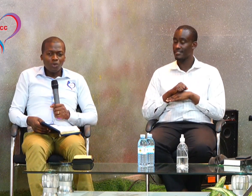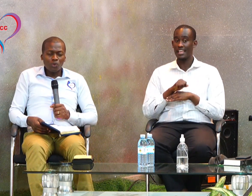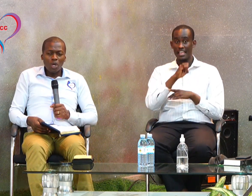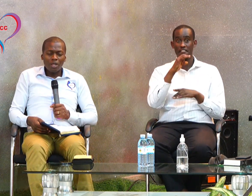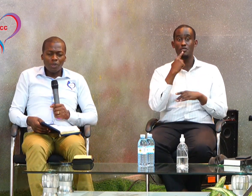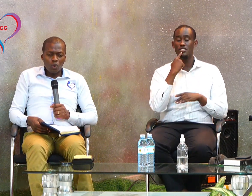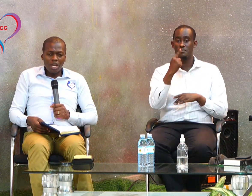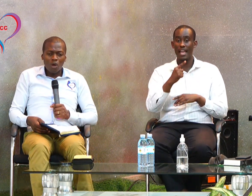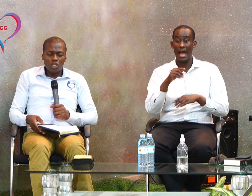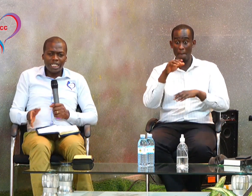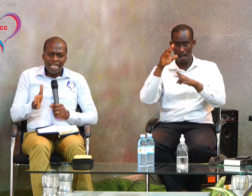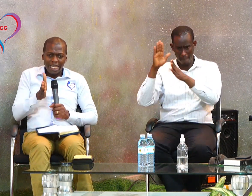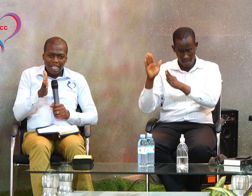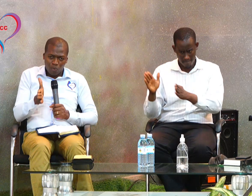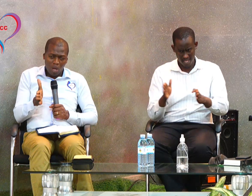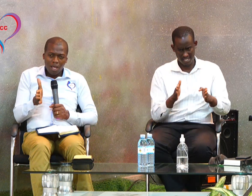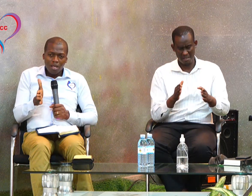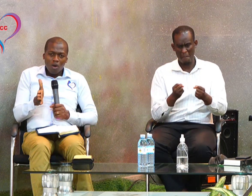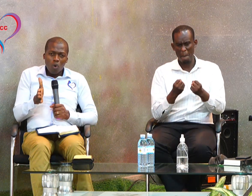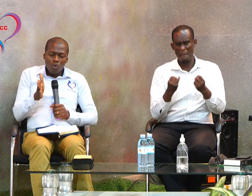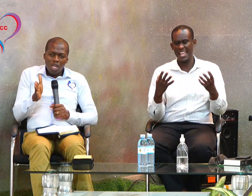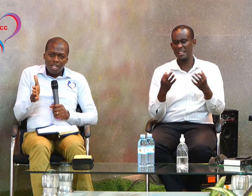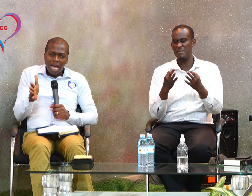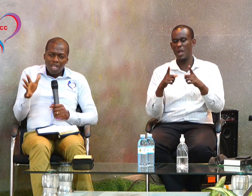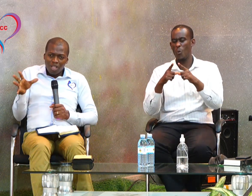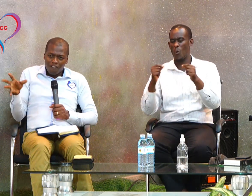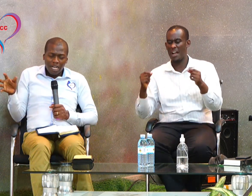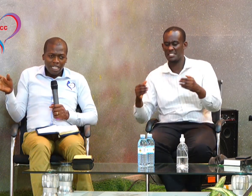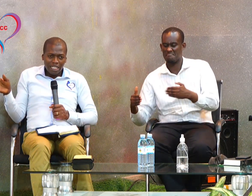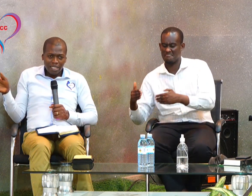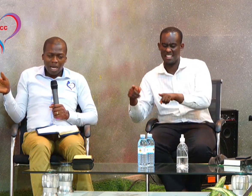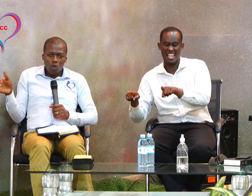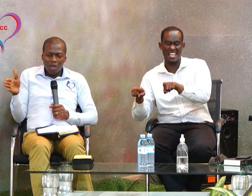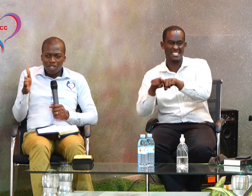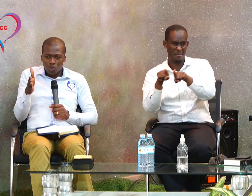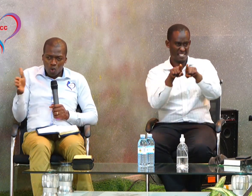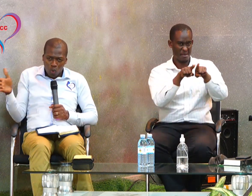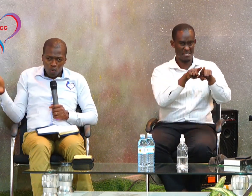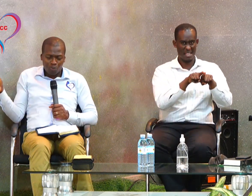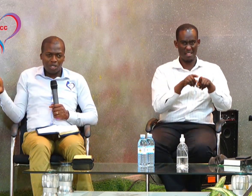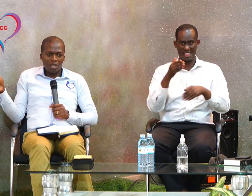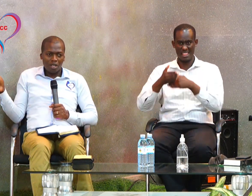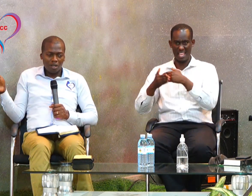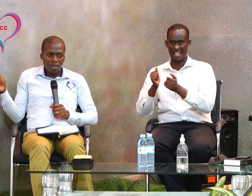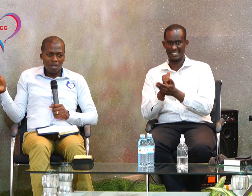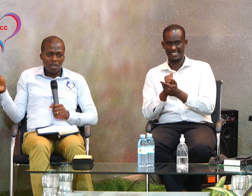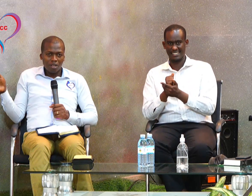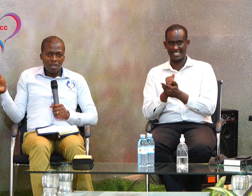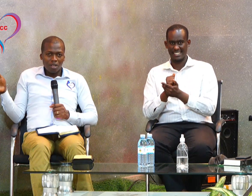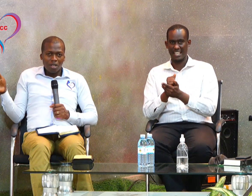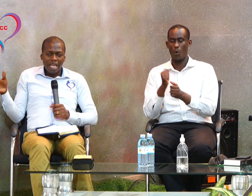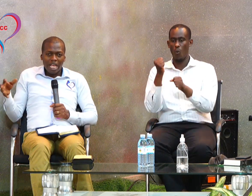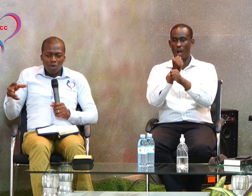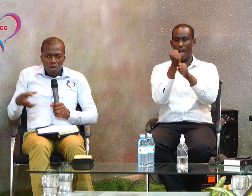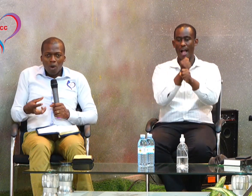Kakati buli wetuogera kuchigendererwa, waliwo ebigambo ebyefaananyiriza oba ebikiri okumpi. That work together with